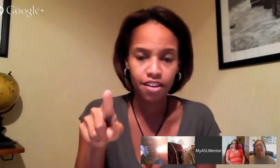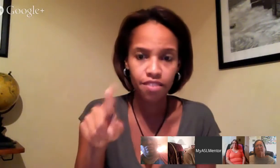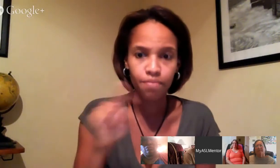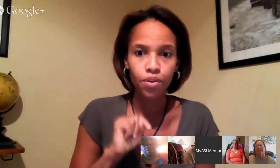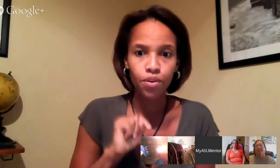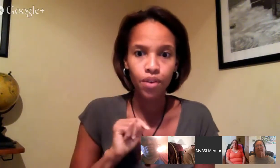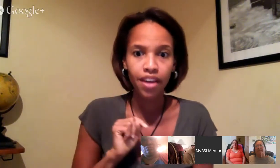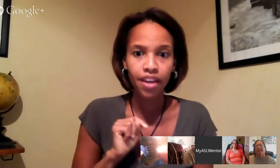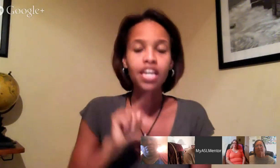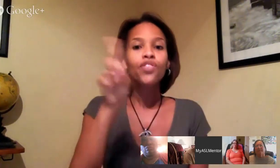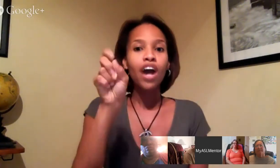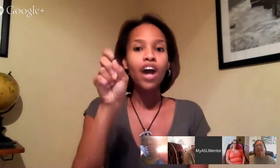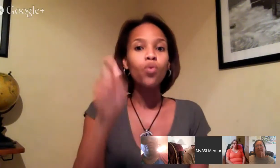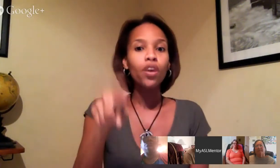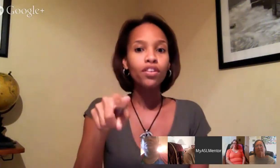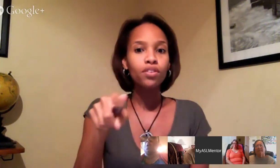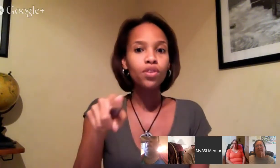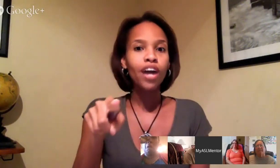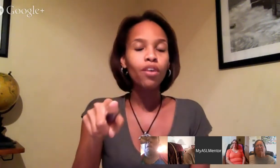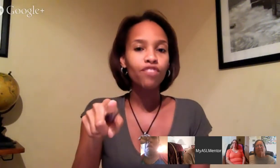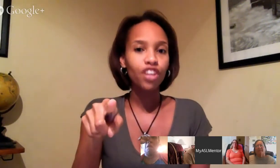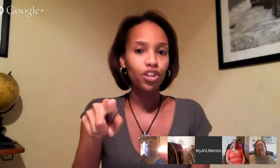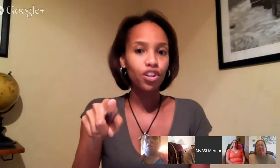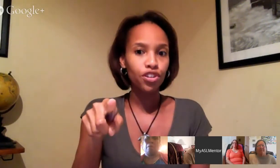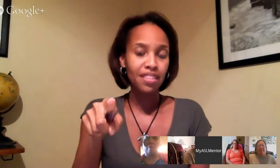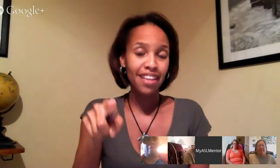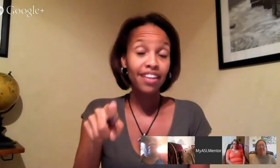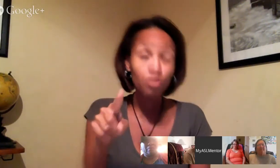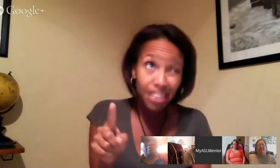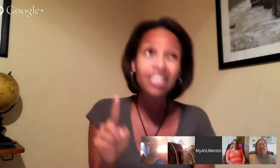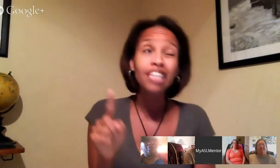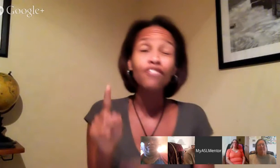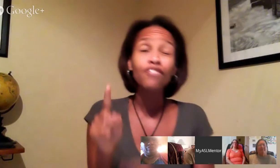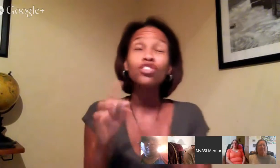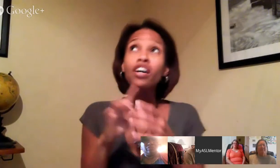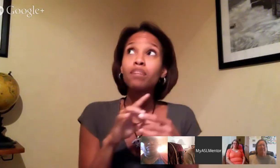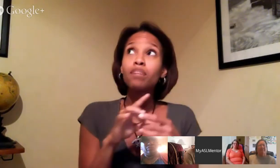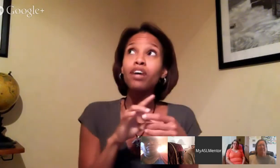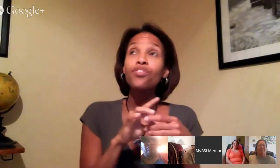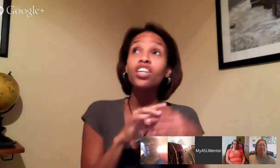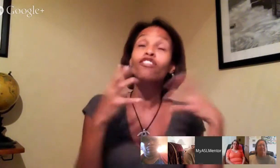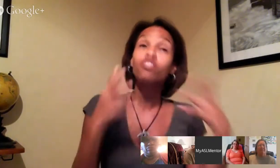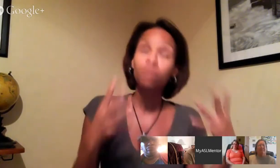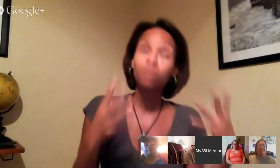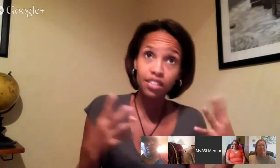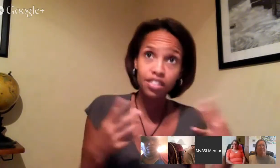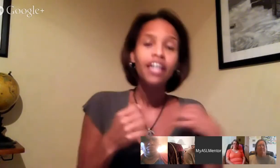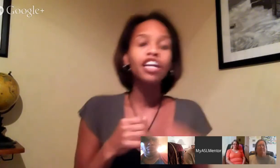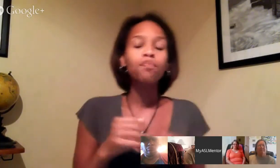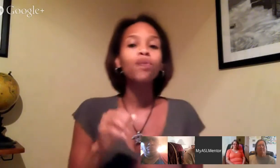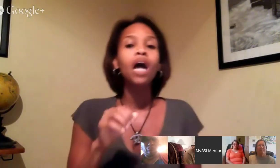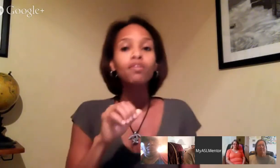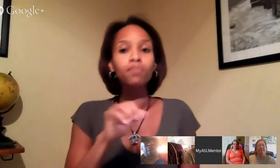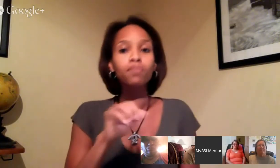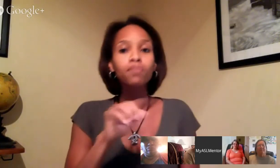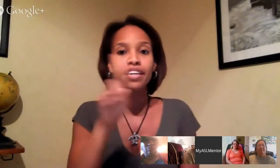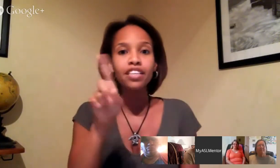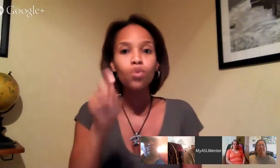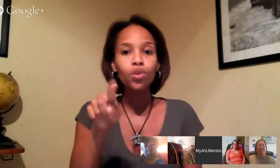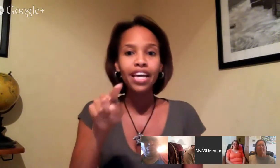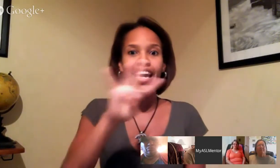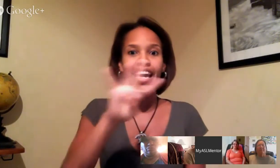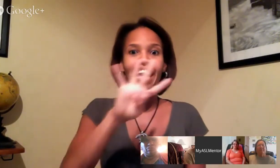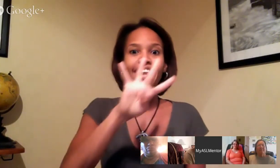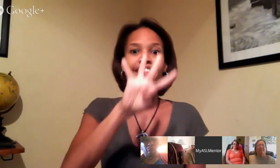right now." Okay, that one finger could mean that. Now, really, if you're talking about the government, it probably is